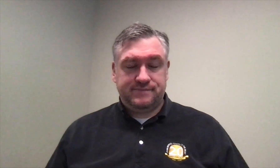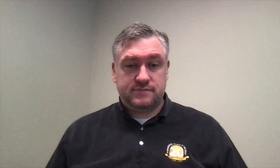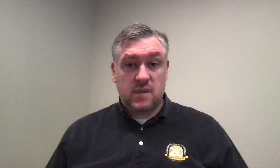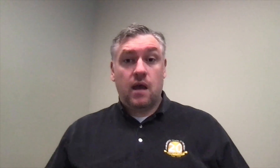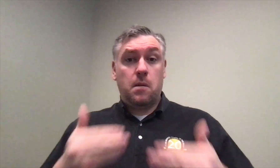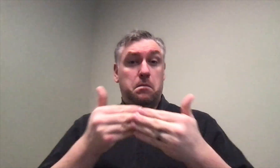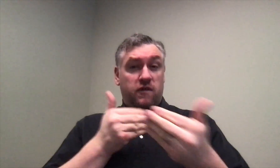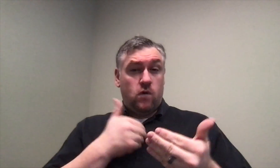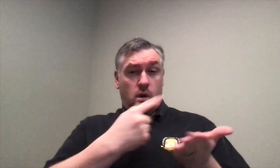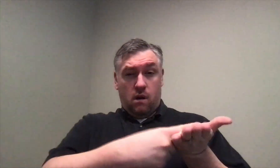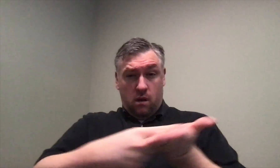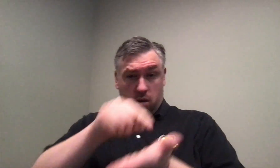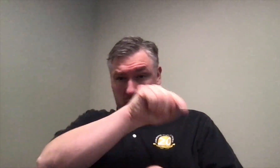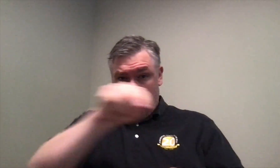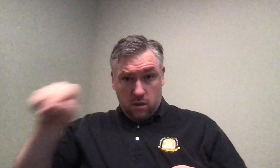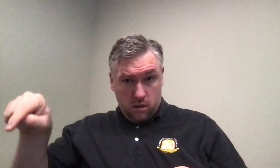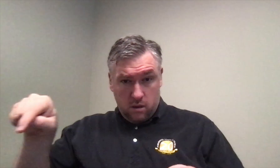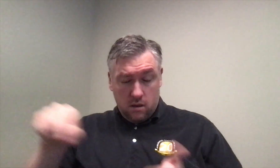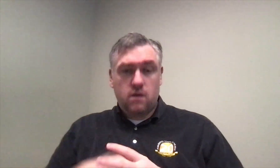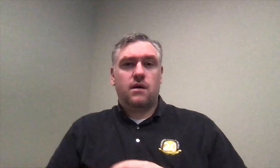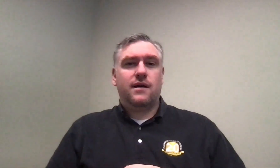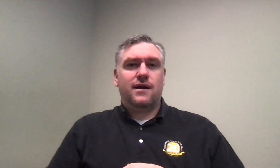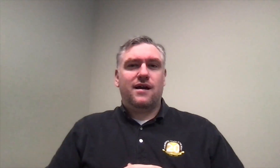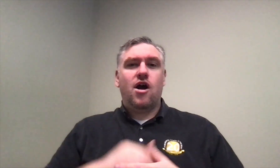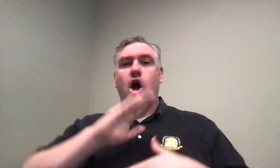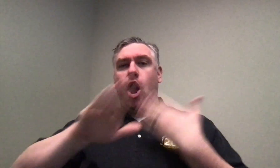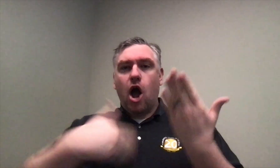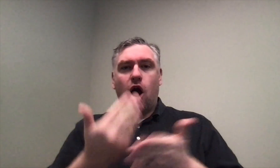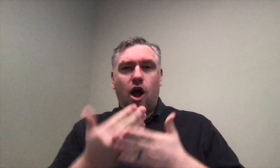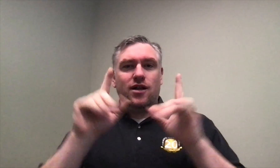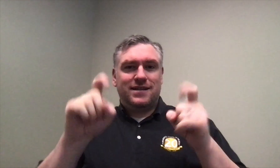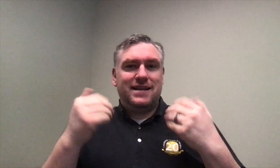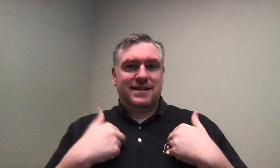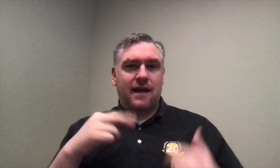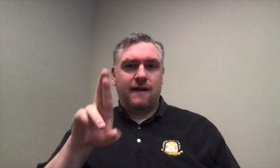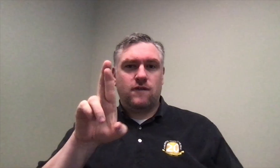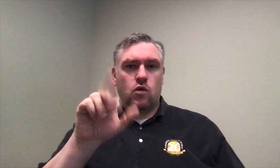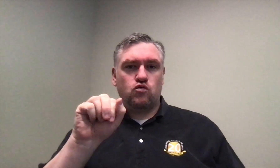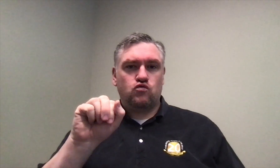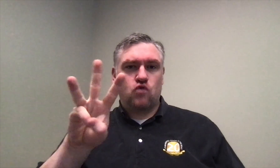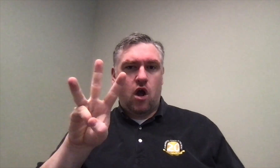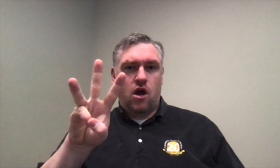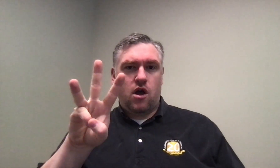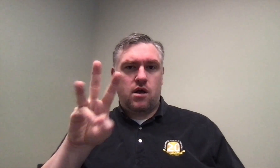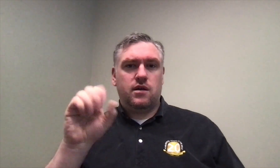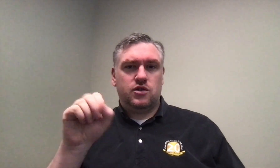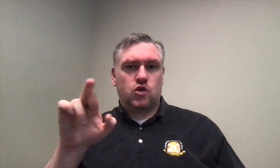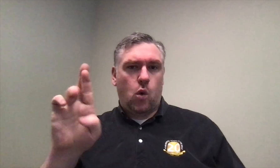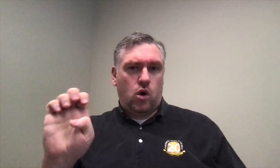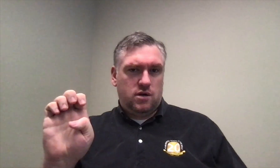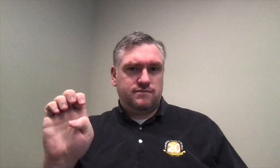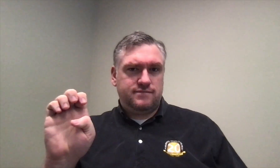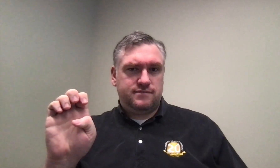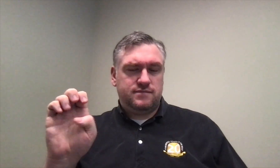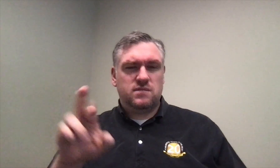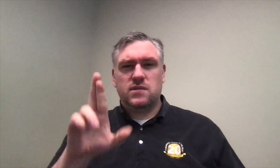random. Before I discuss those three categories, though, all tests have raw scores.